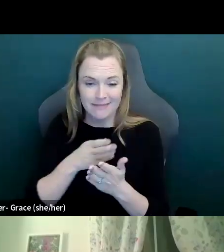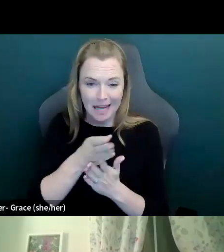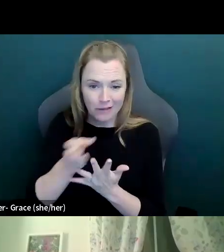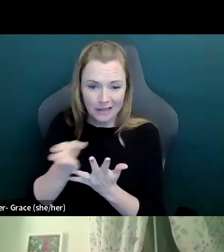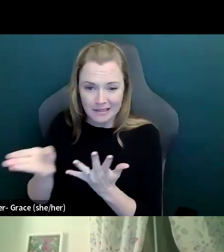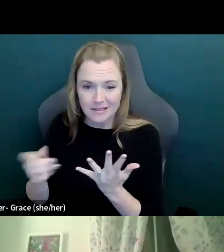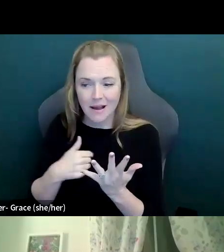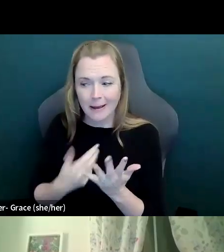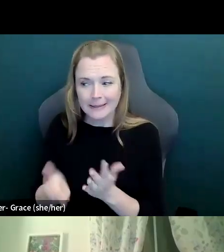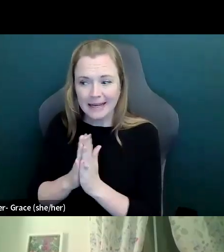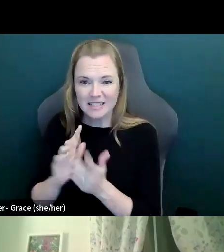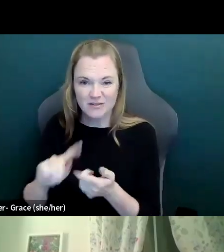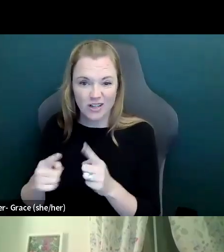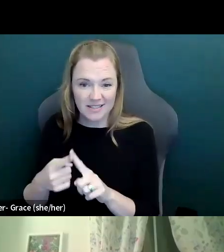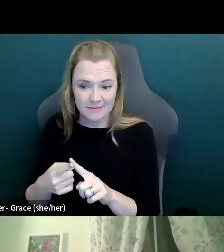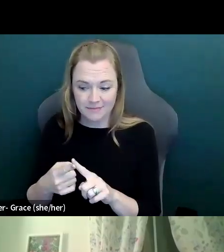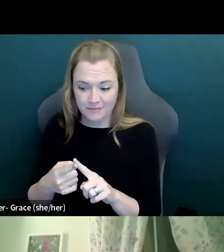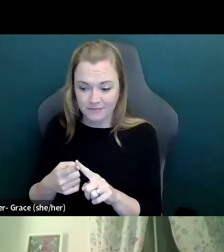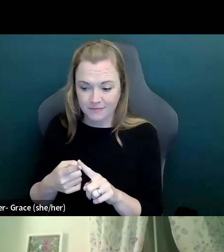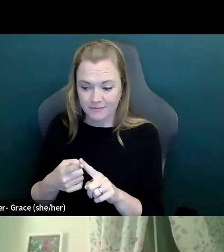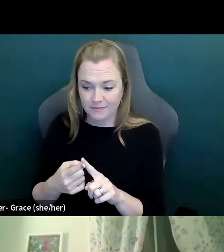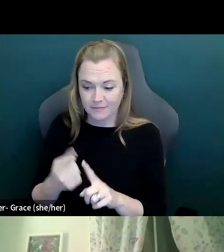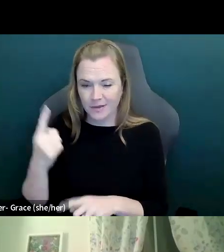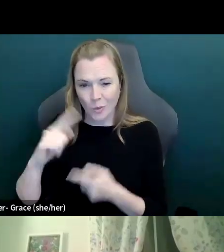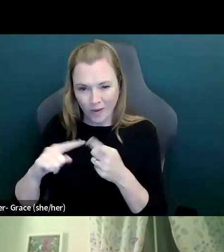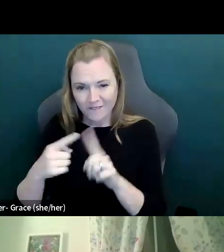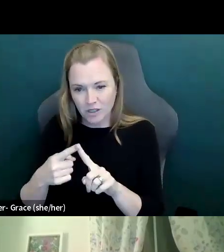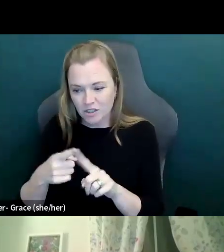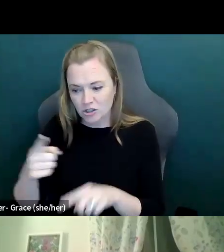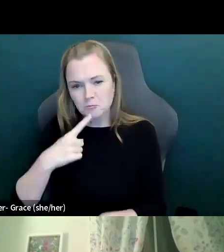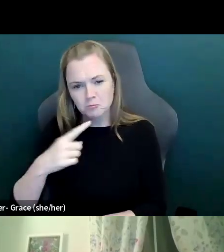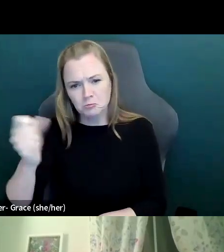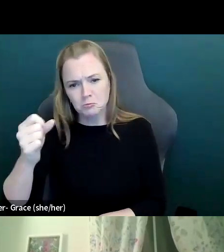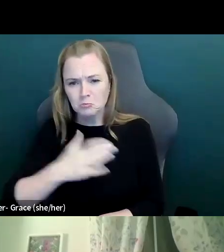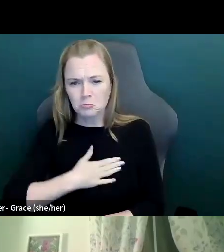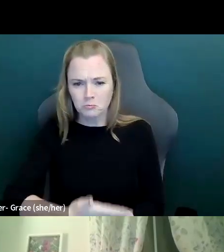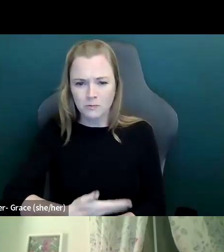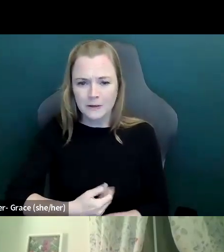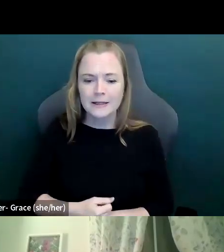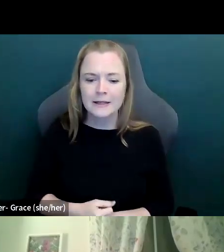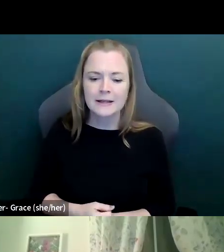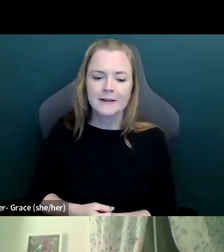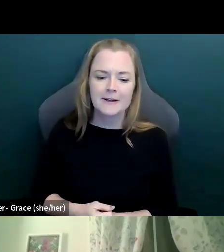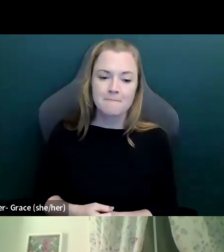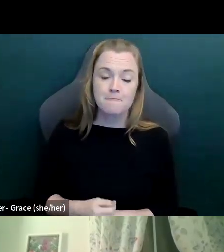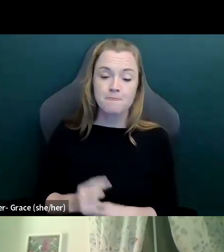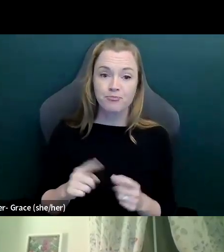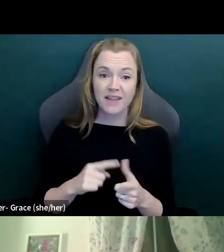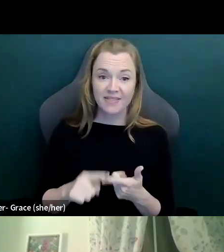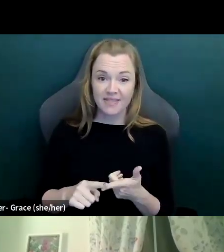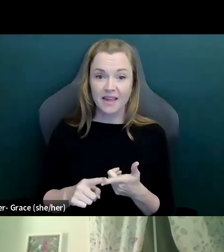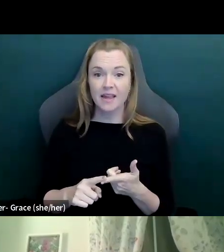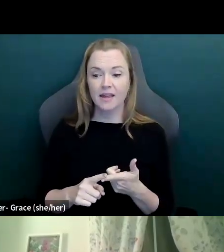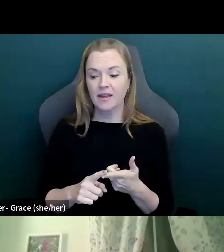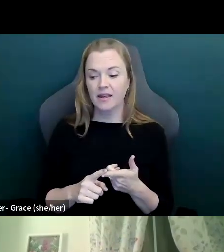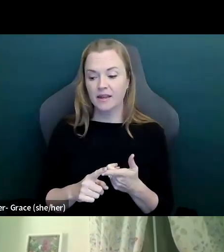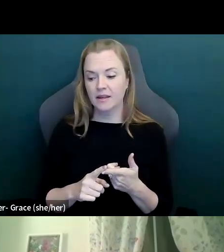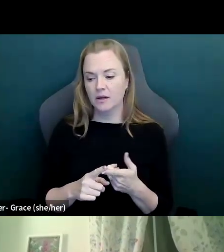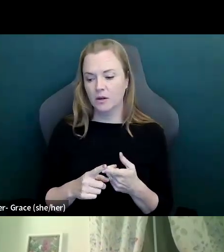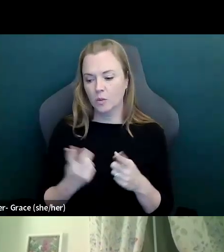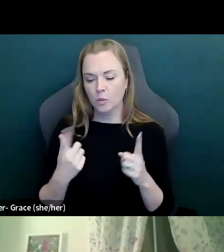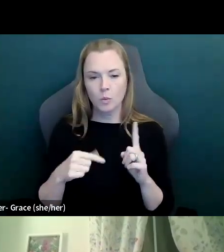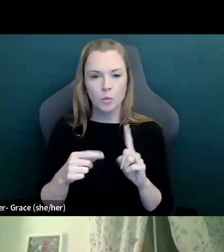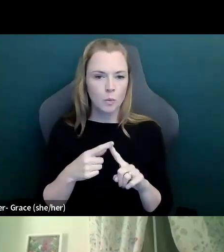asked friends. And then I asked my one friend, she said yes. And then once we were in and out in